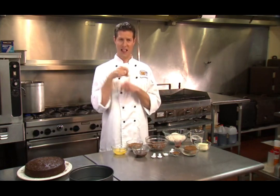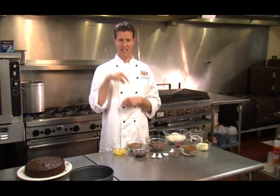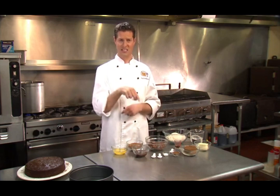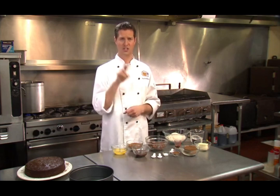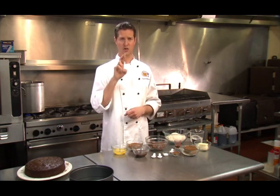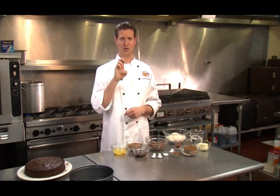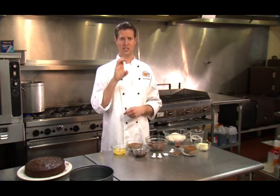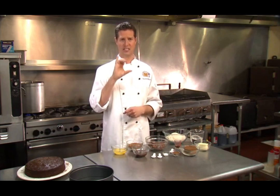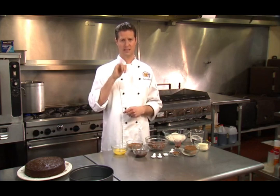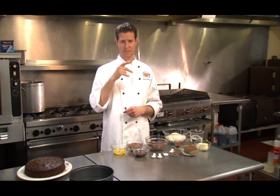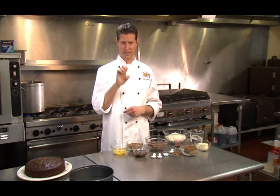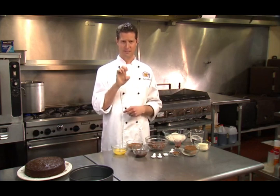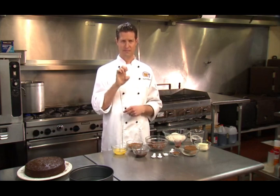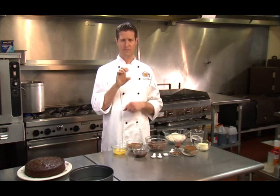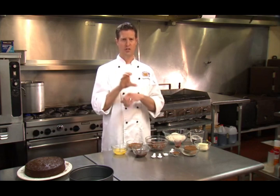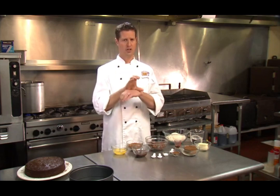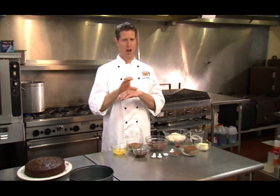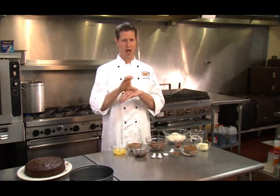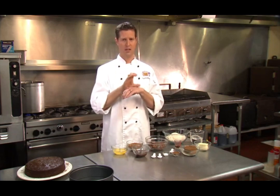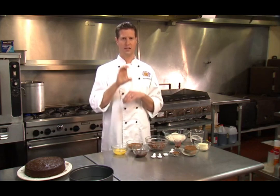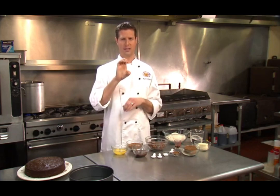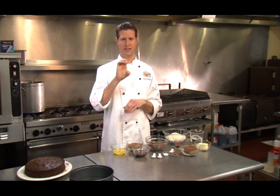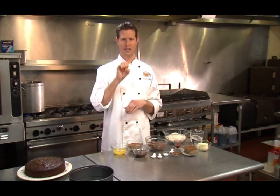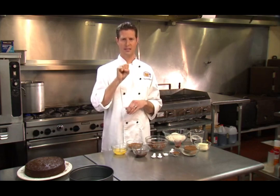To make this chocolate espresso spelt cake,